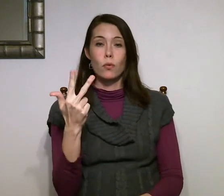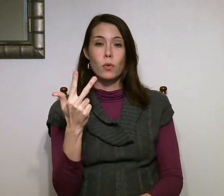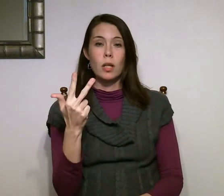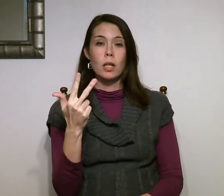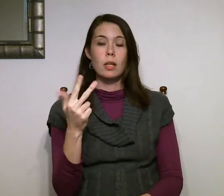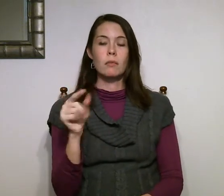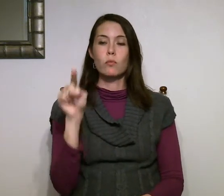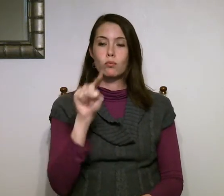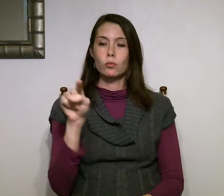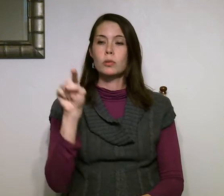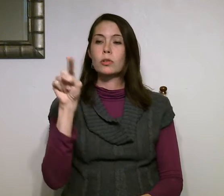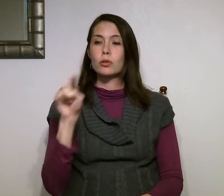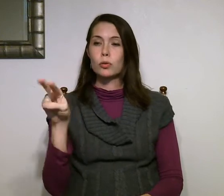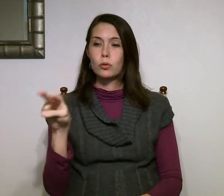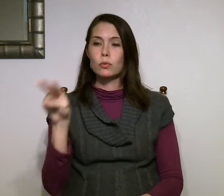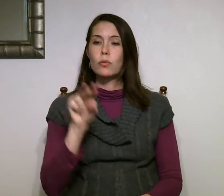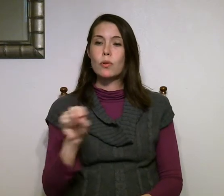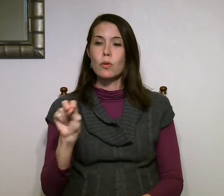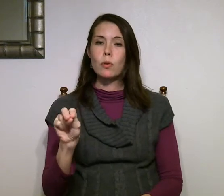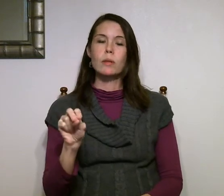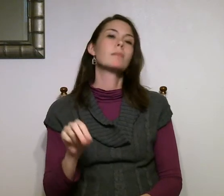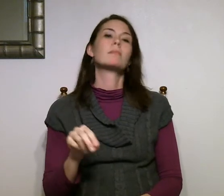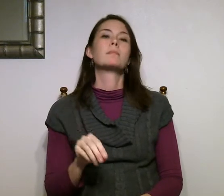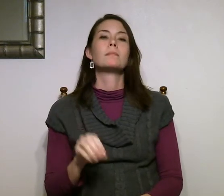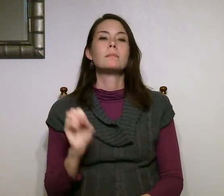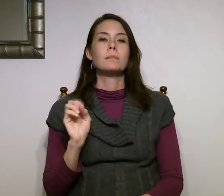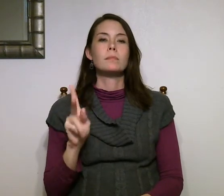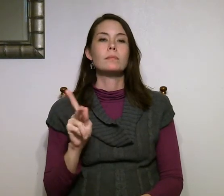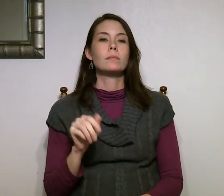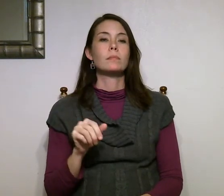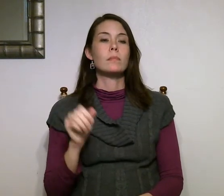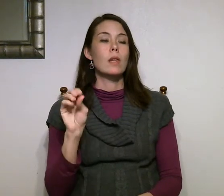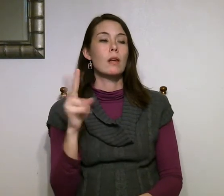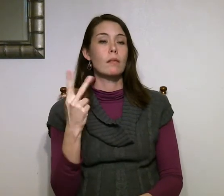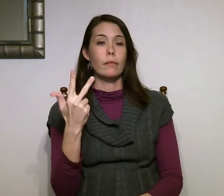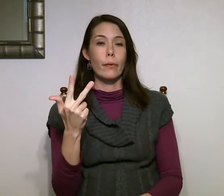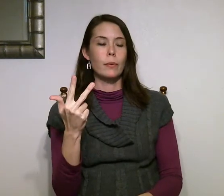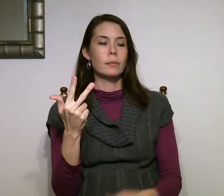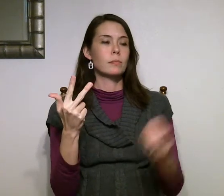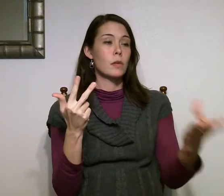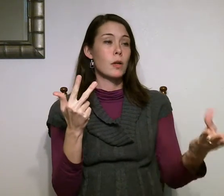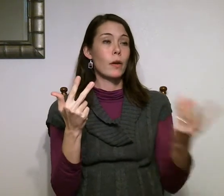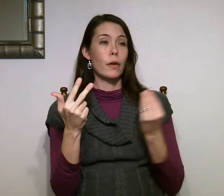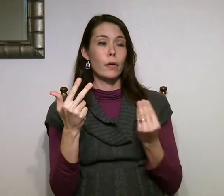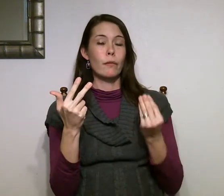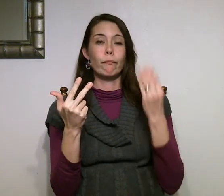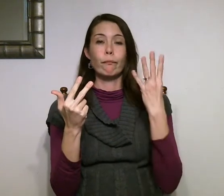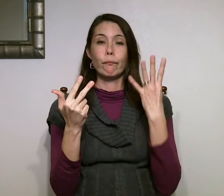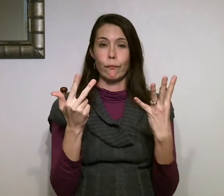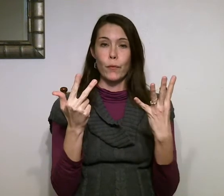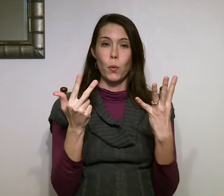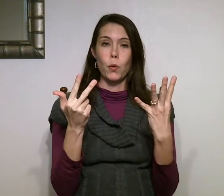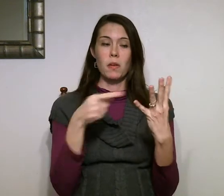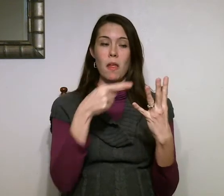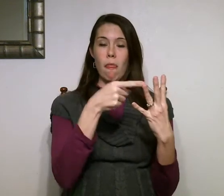3. Right? 1, 2, 3. And let's say you were to give me 4 more avocados. Let me put this 4 in yellow so you know